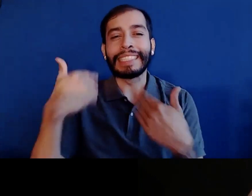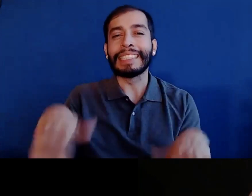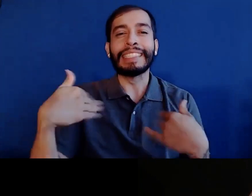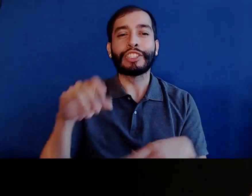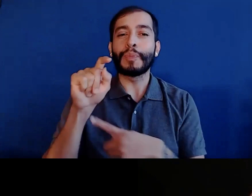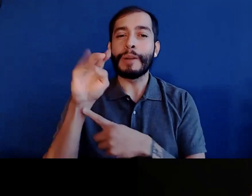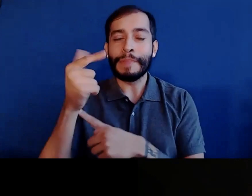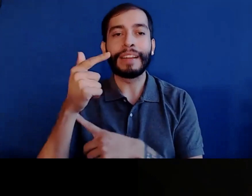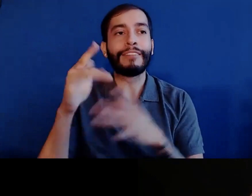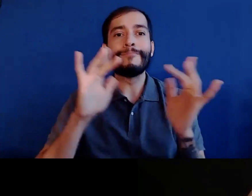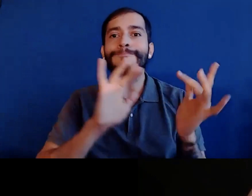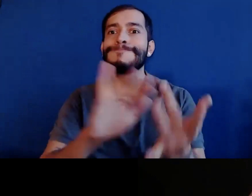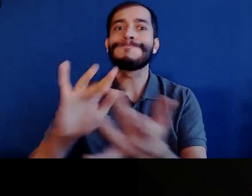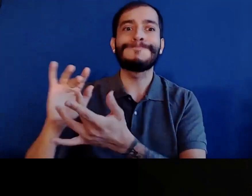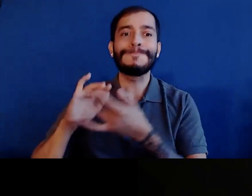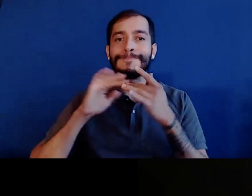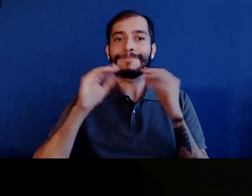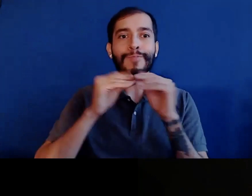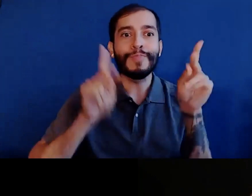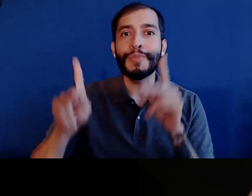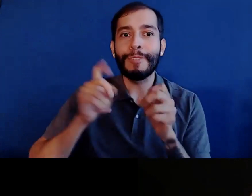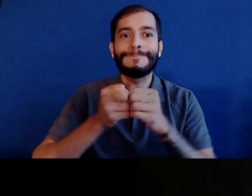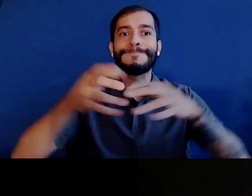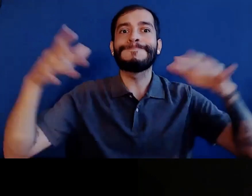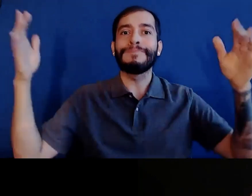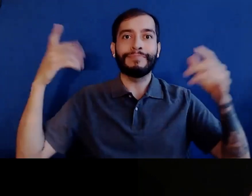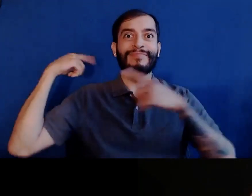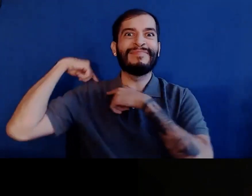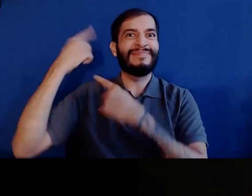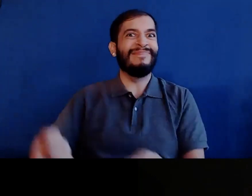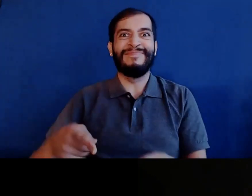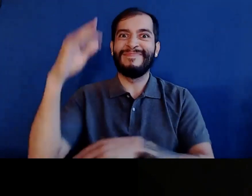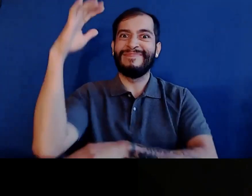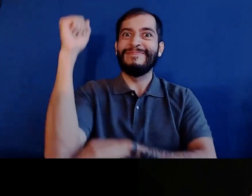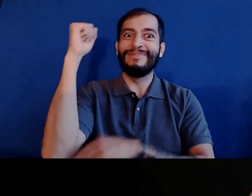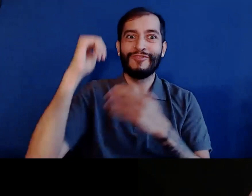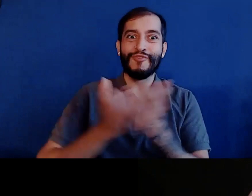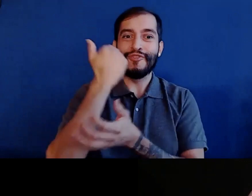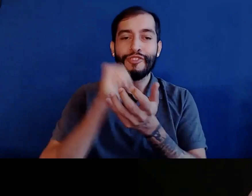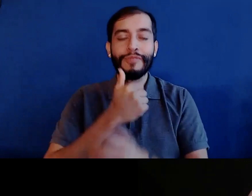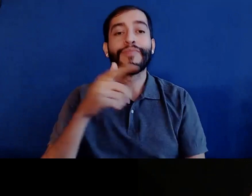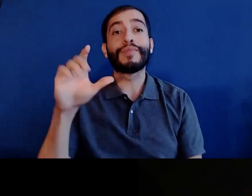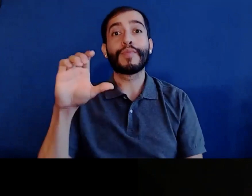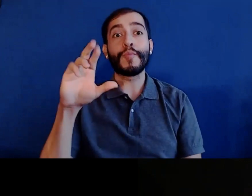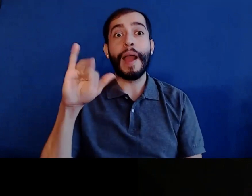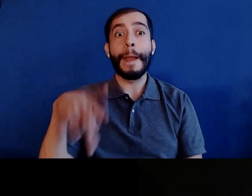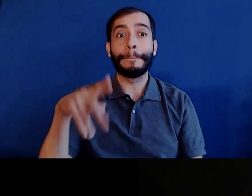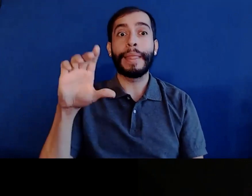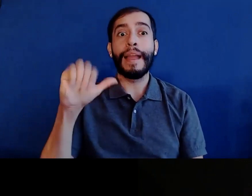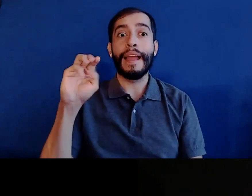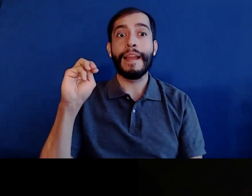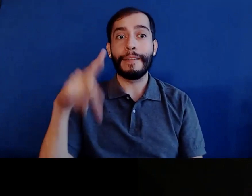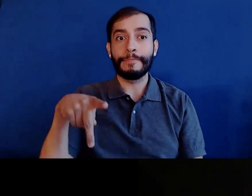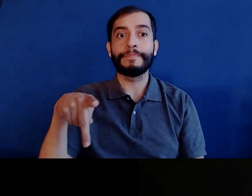reached. And possibly, I can't remember when Crip Camp came out, but possibly Crip Camp might be a beneficiary of that.